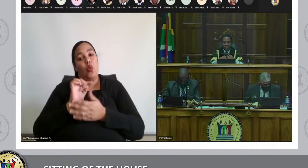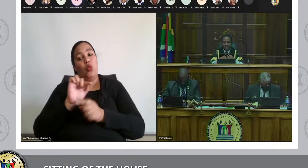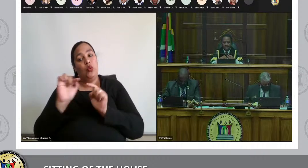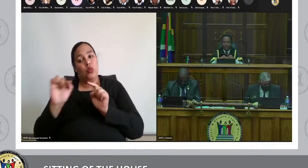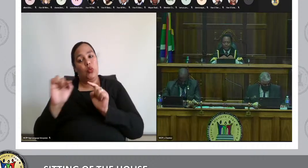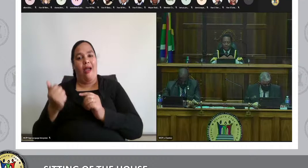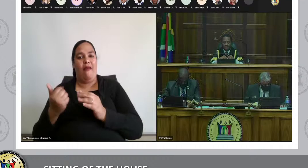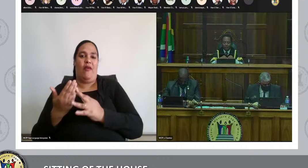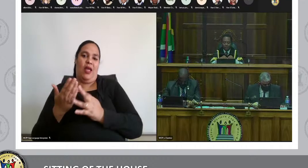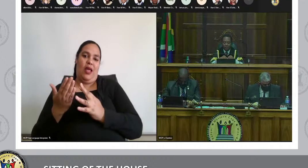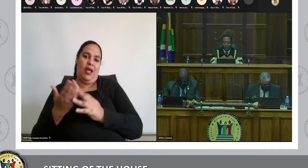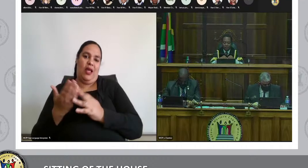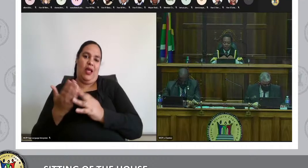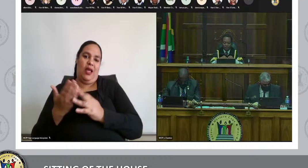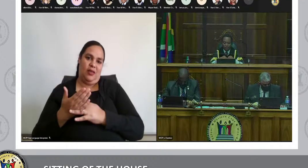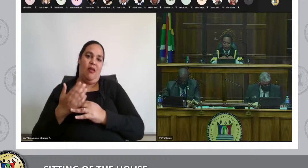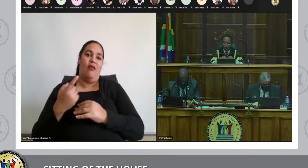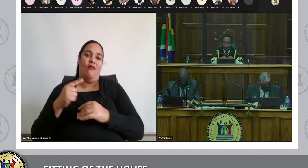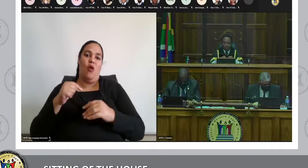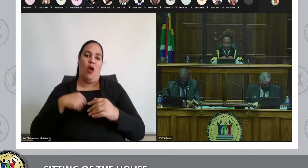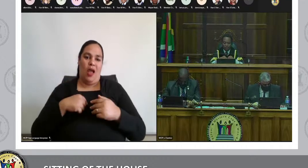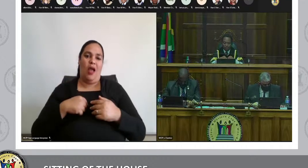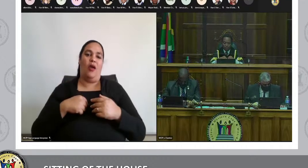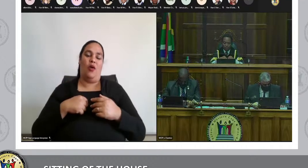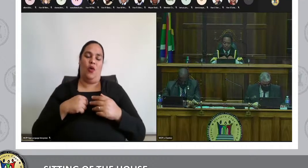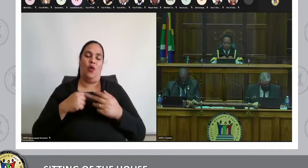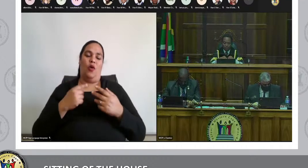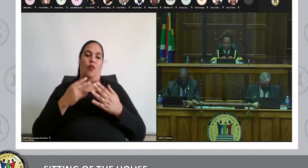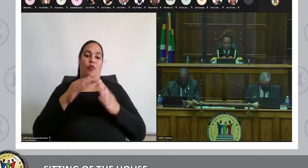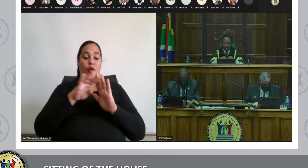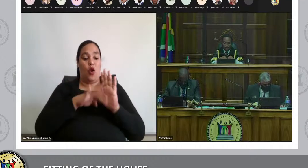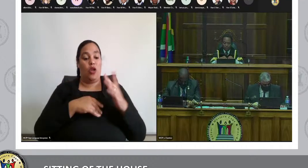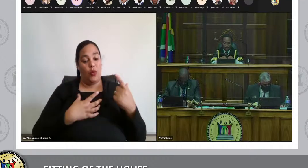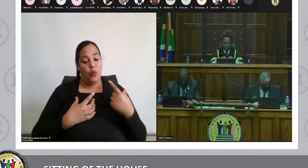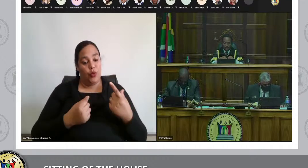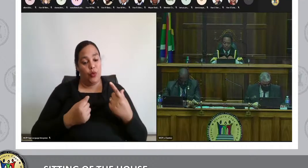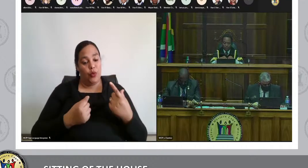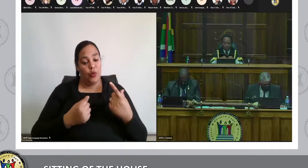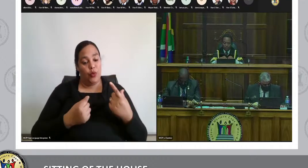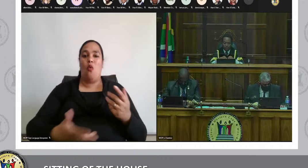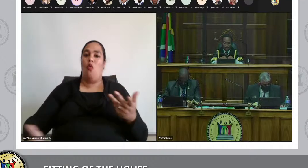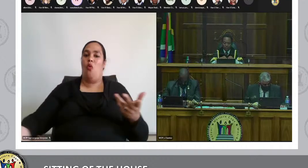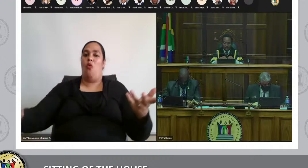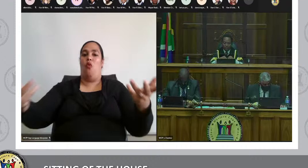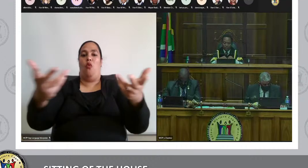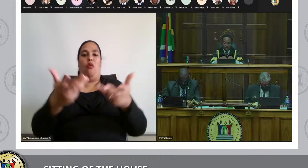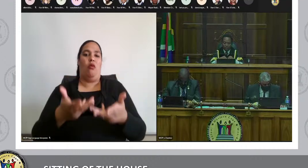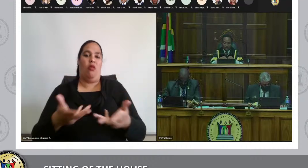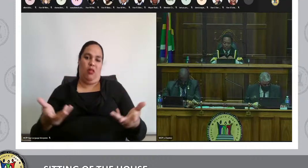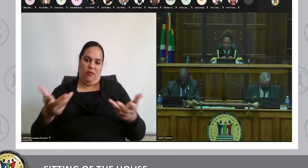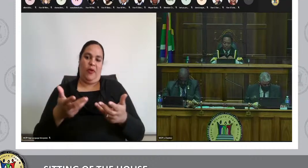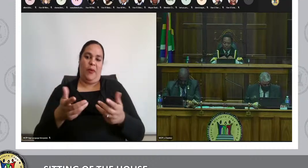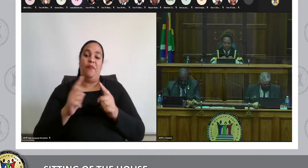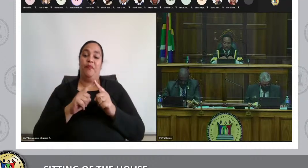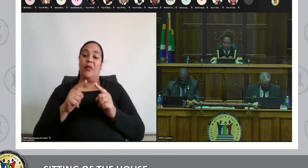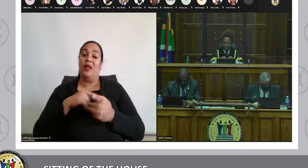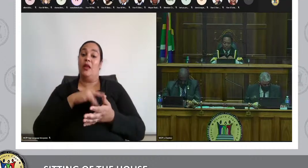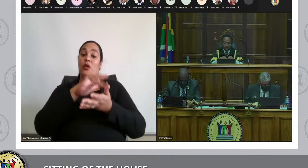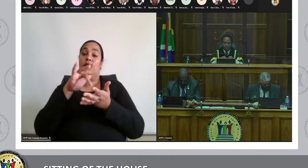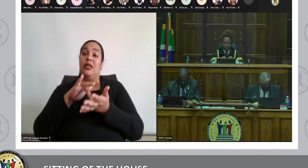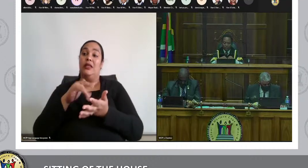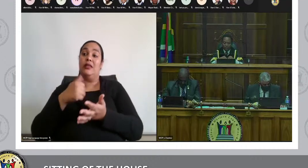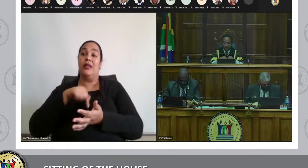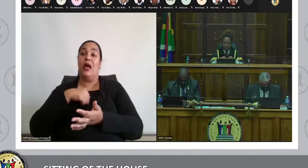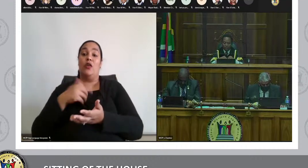got access in regard to our registration drive that has been taken all over all the provinces. Our centers where they could